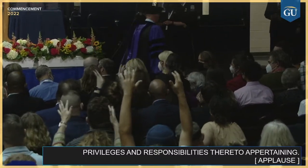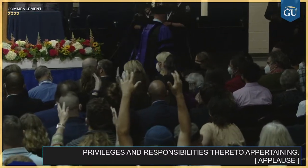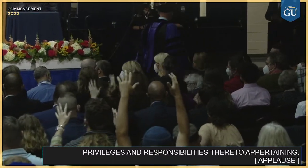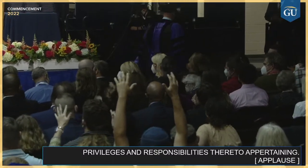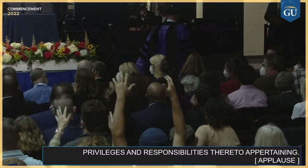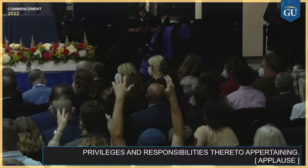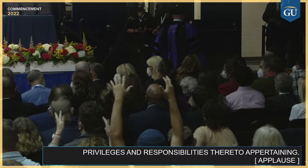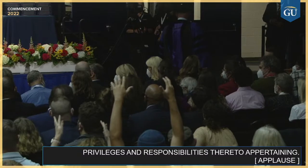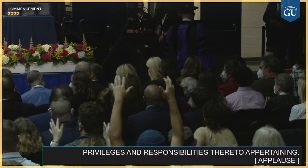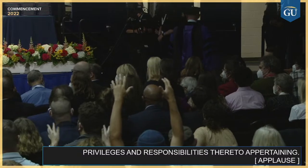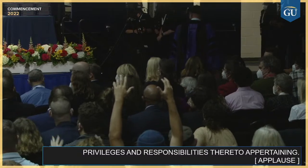Congratulations.